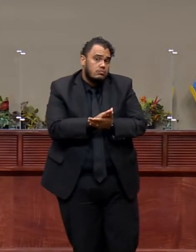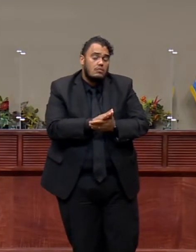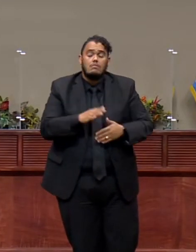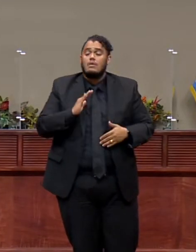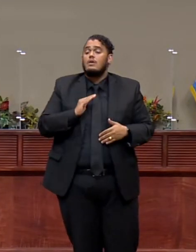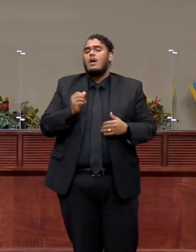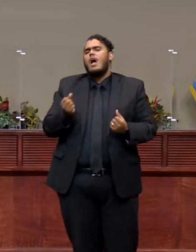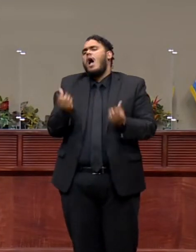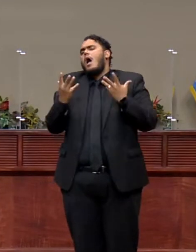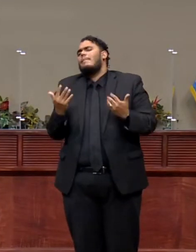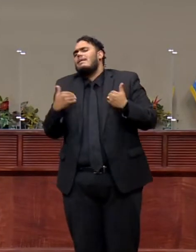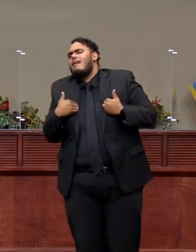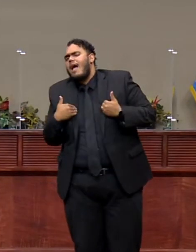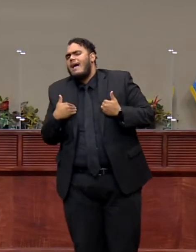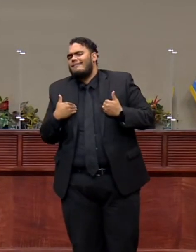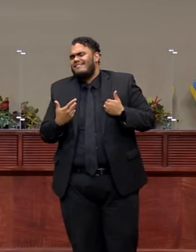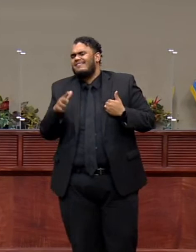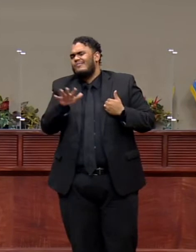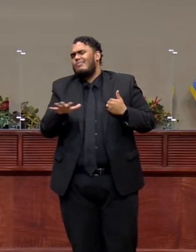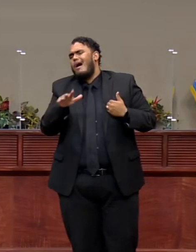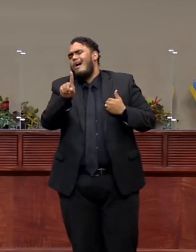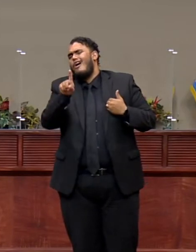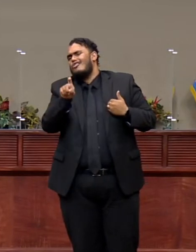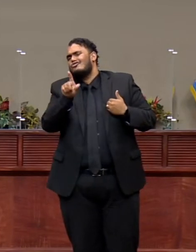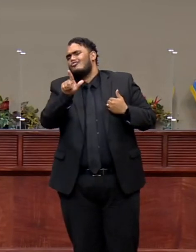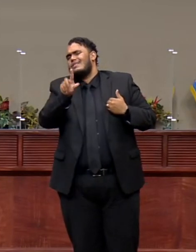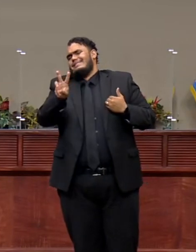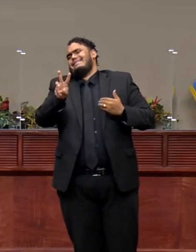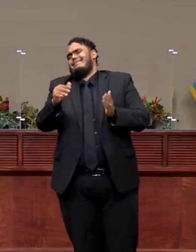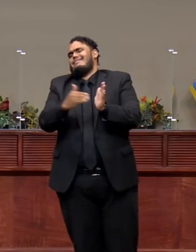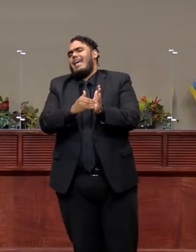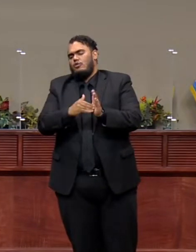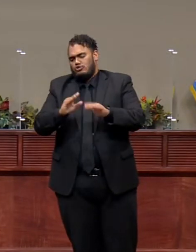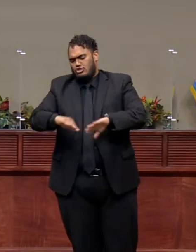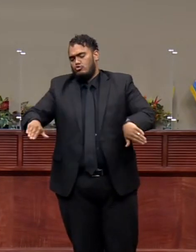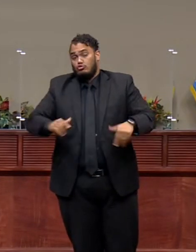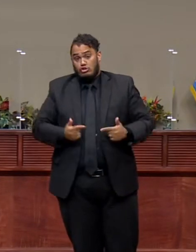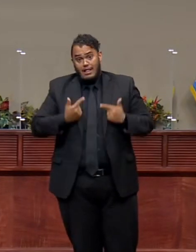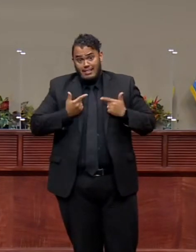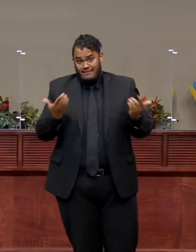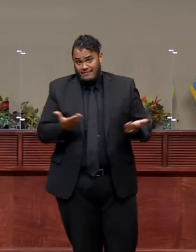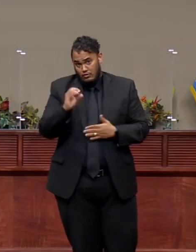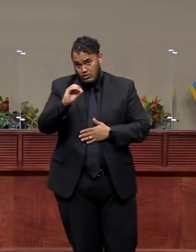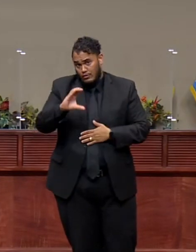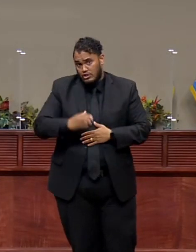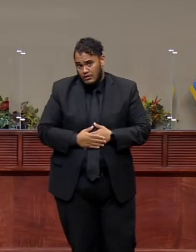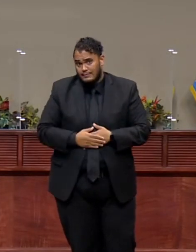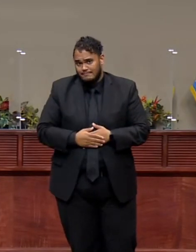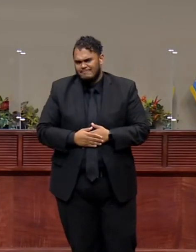about 126,000, a little bit over 126,000.